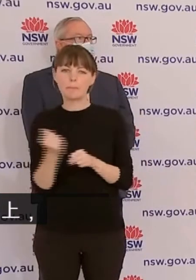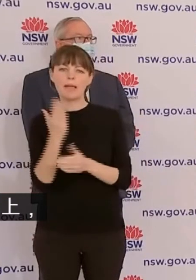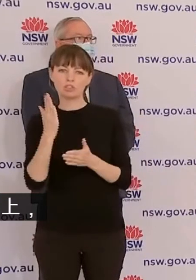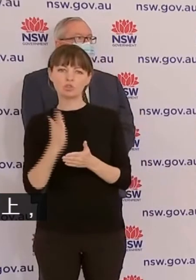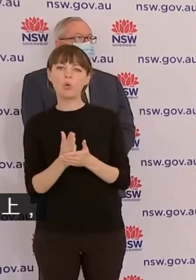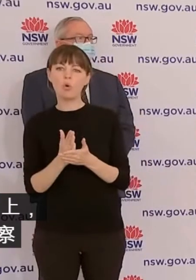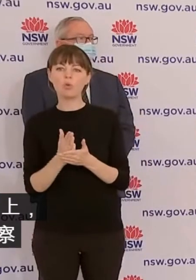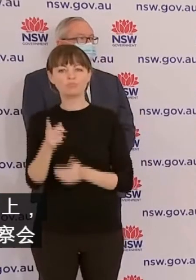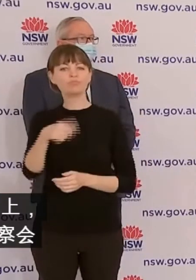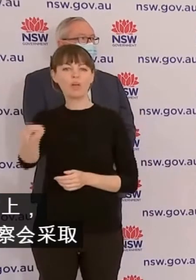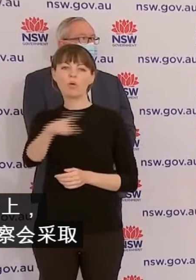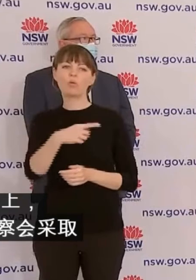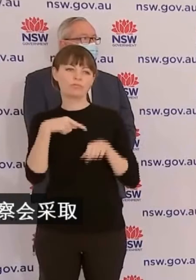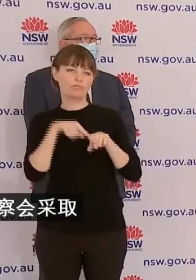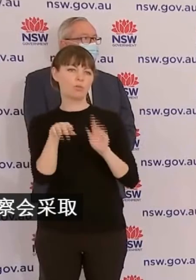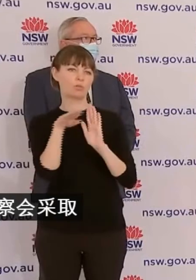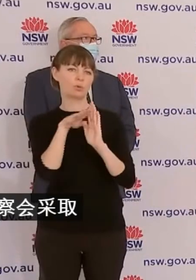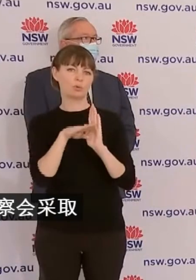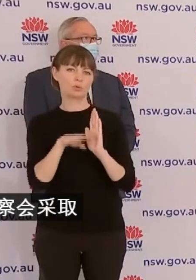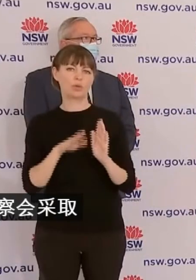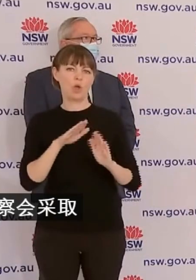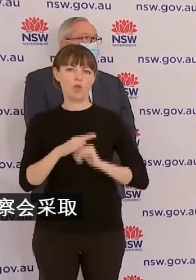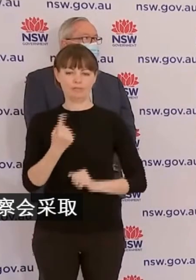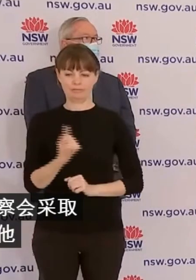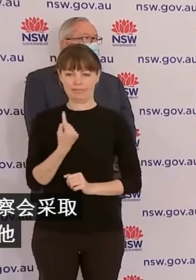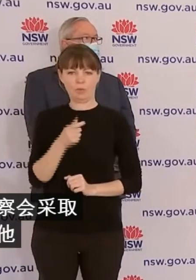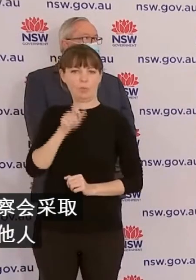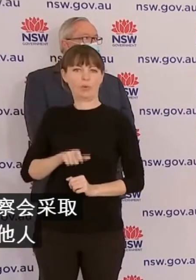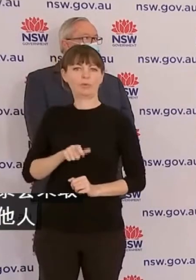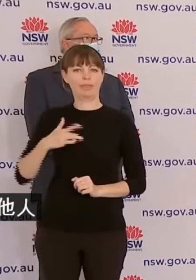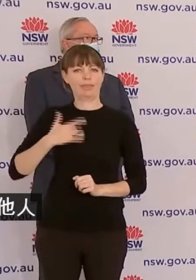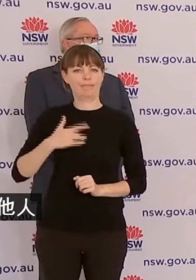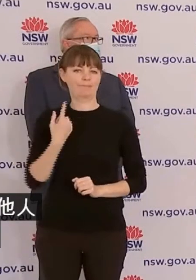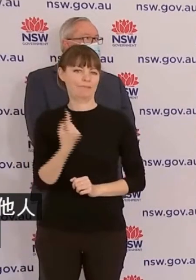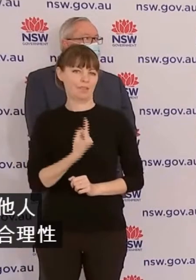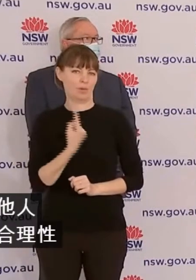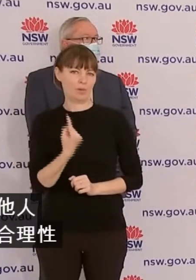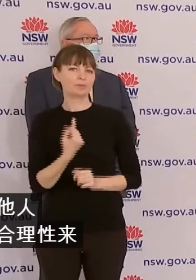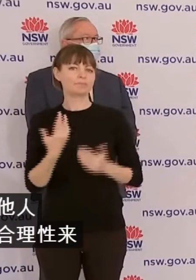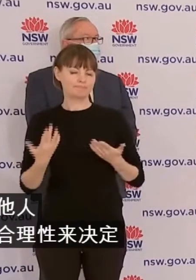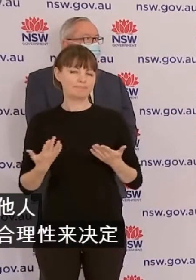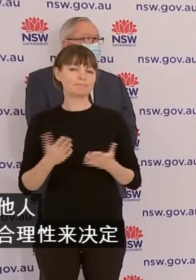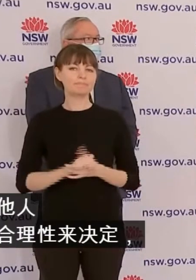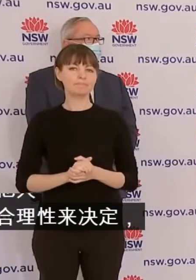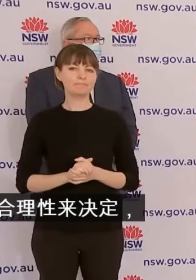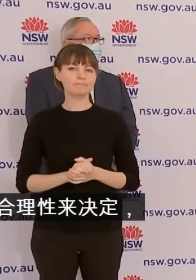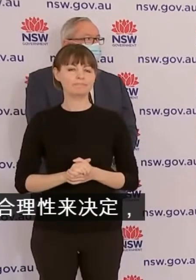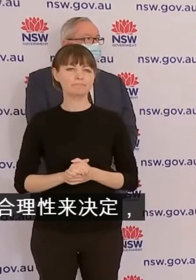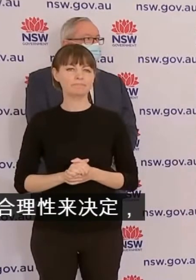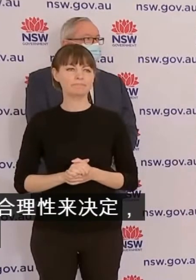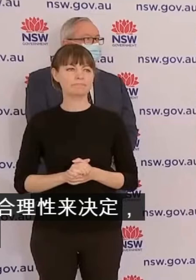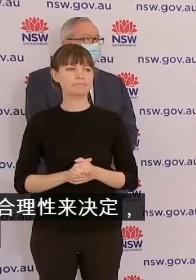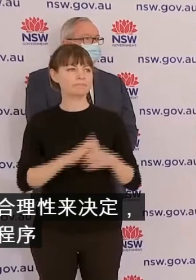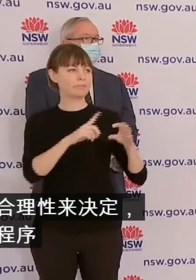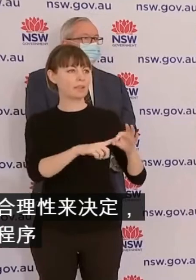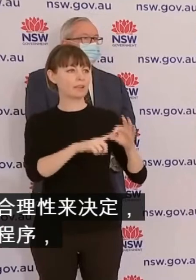the order. If it's not, police will take action and let other people decide in terms of the reasonableness of that action. There's